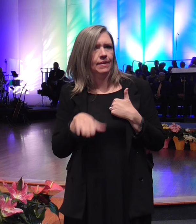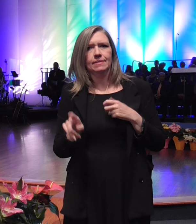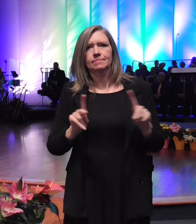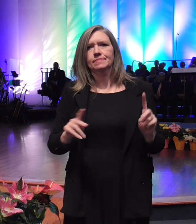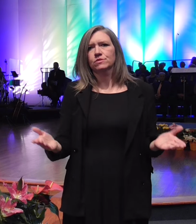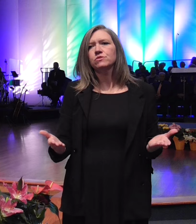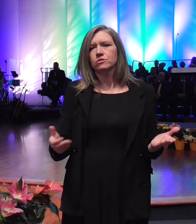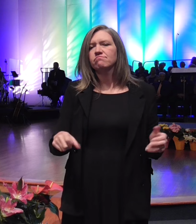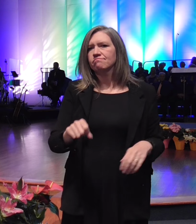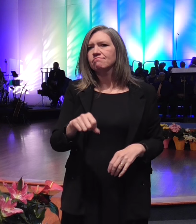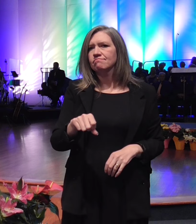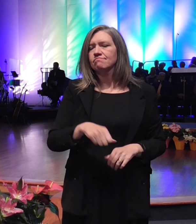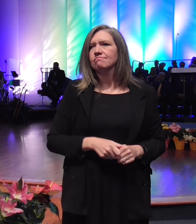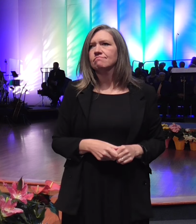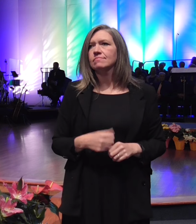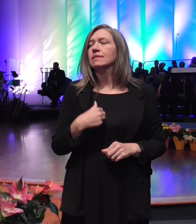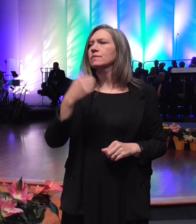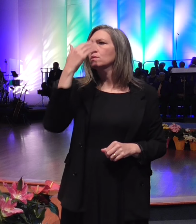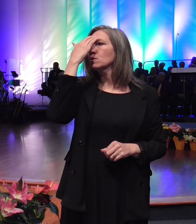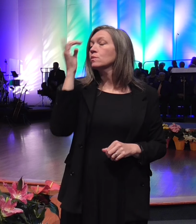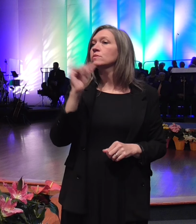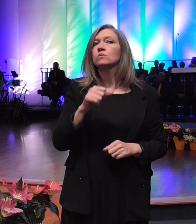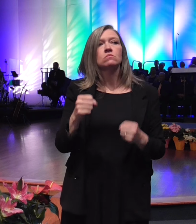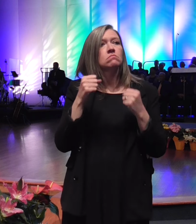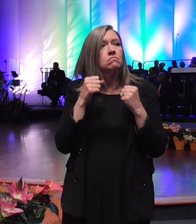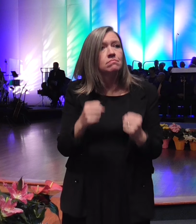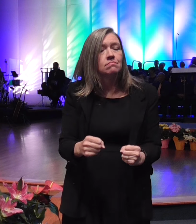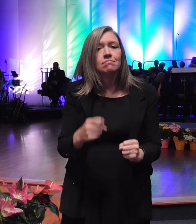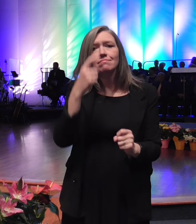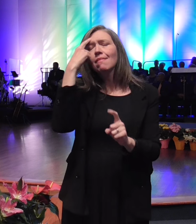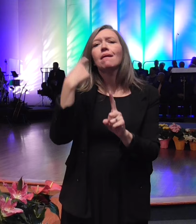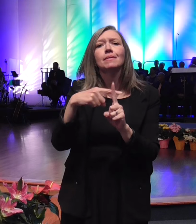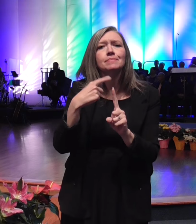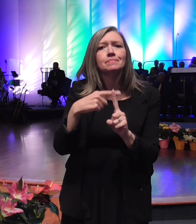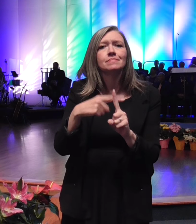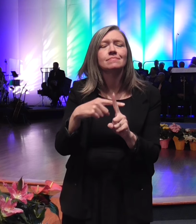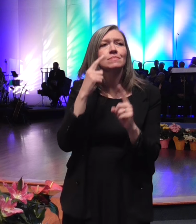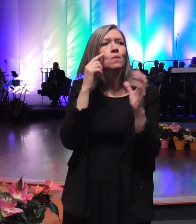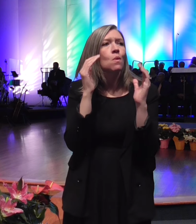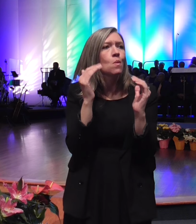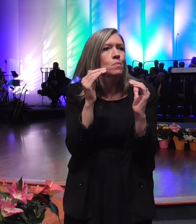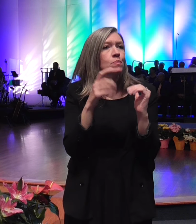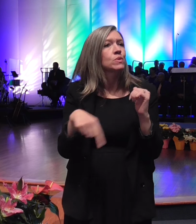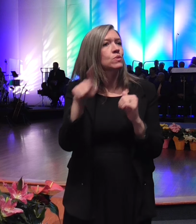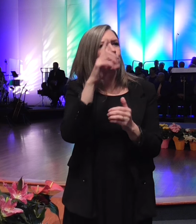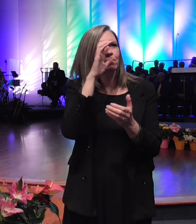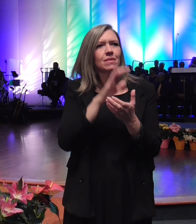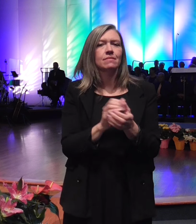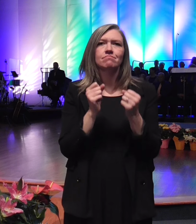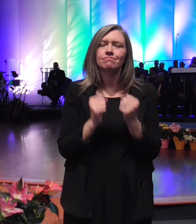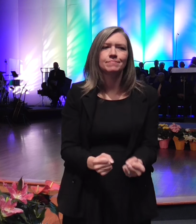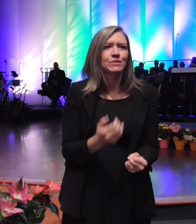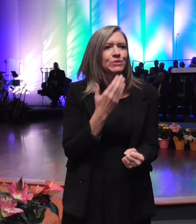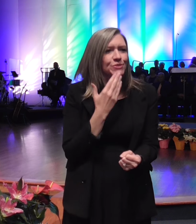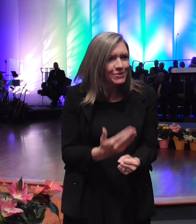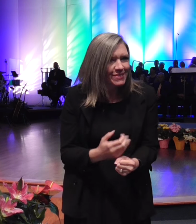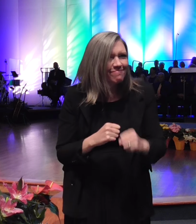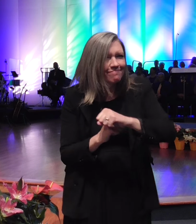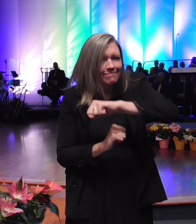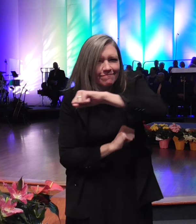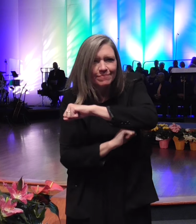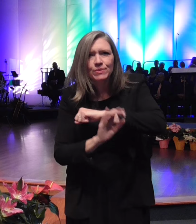that you have a deep and profound optimism and hope, that you believe in a fundamental good at the center of your life, the life of your loved